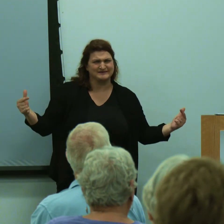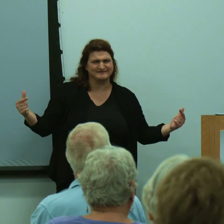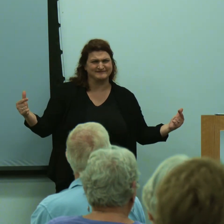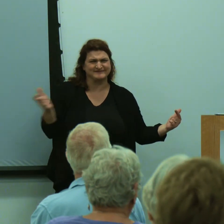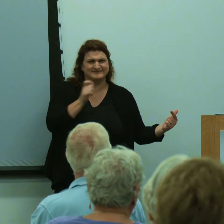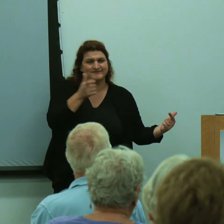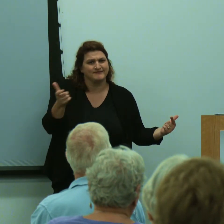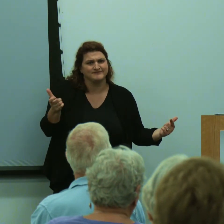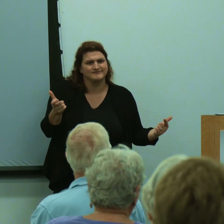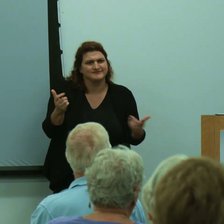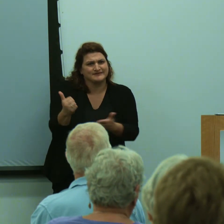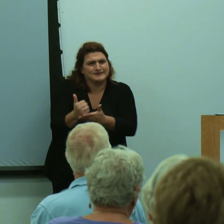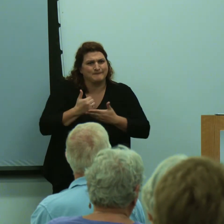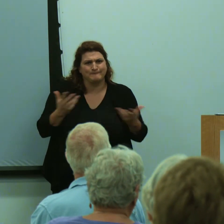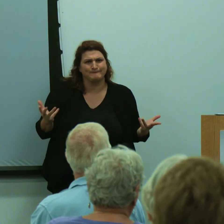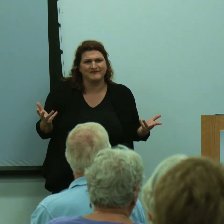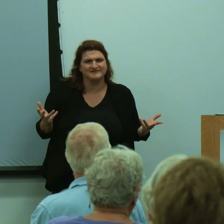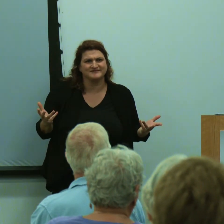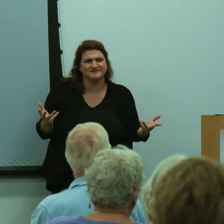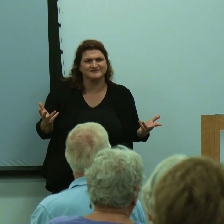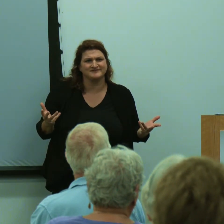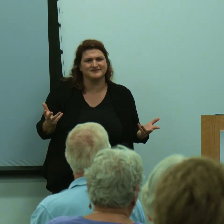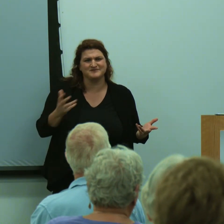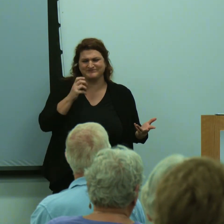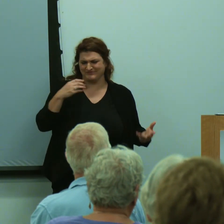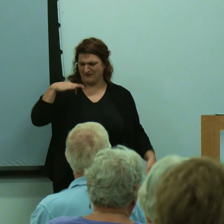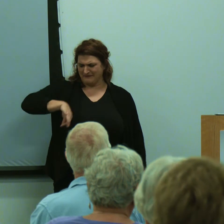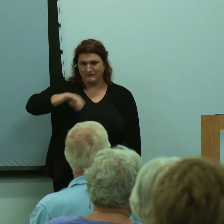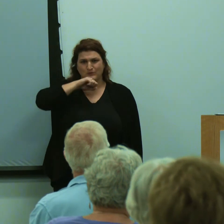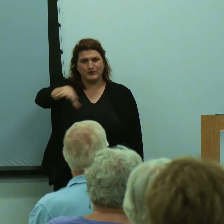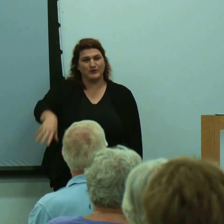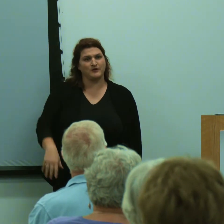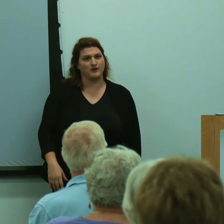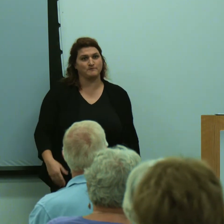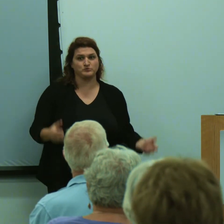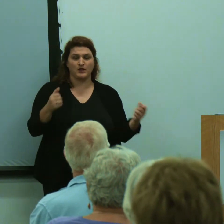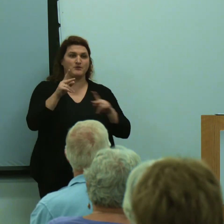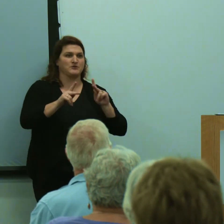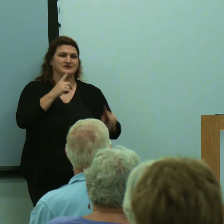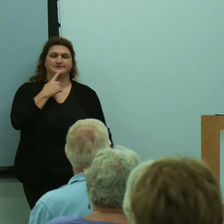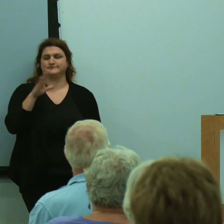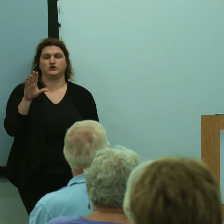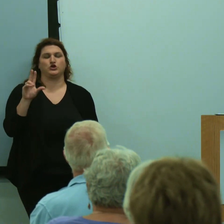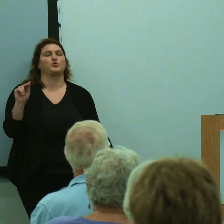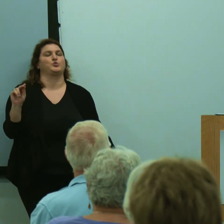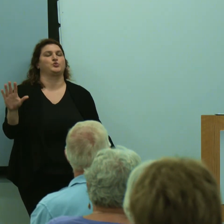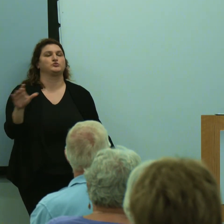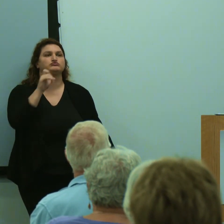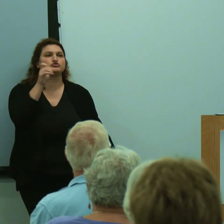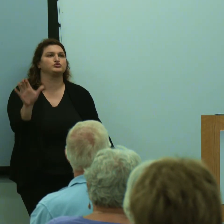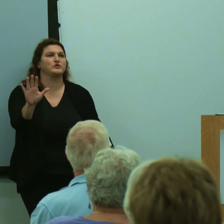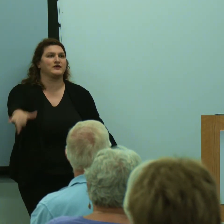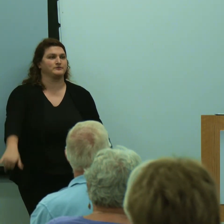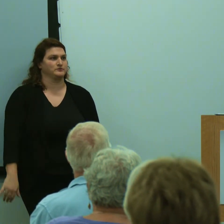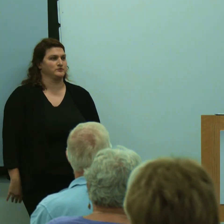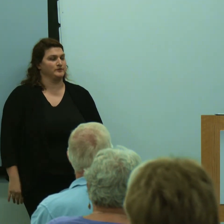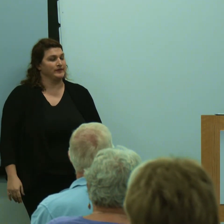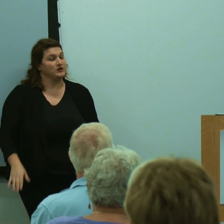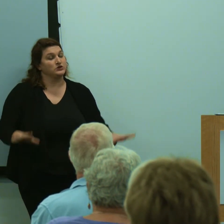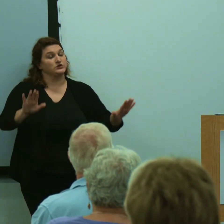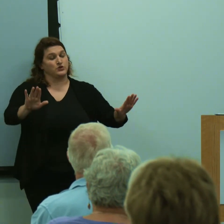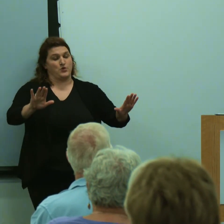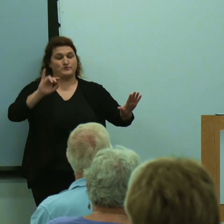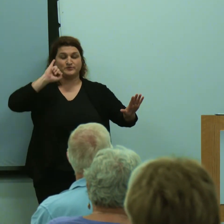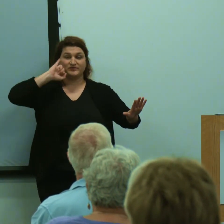useless, as we've seen here in recent days. A lot of people said, no way, don't do that. So